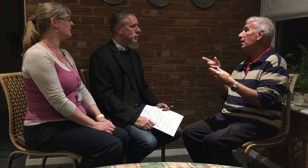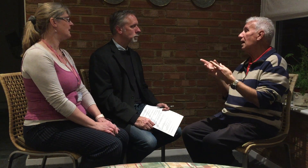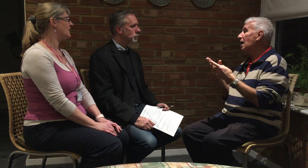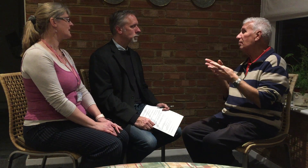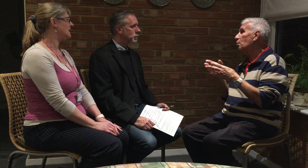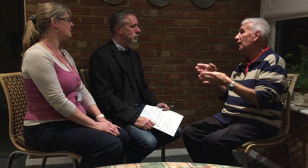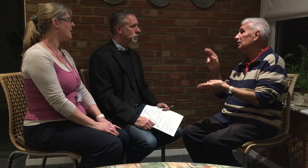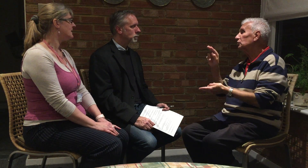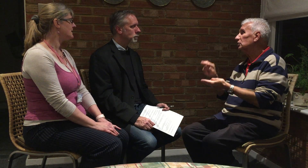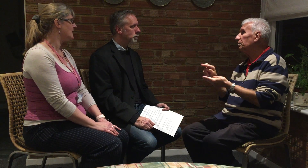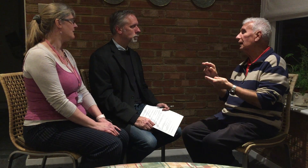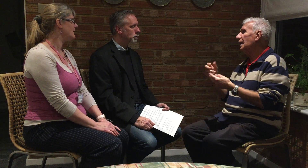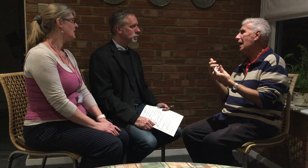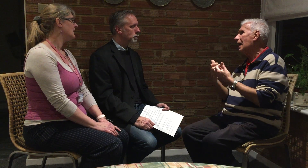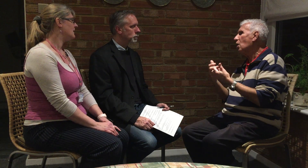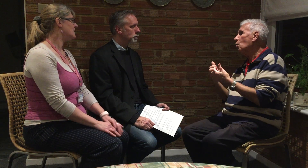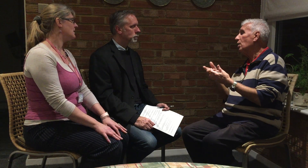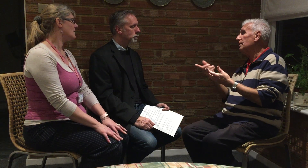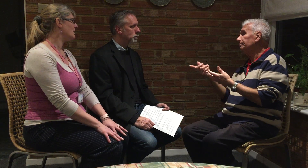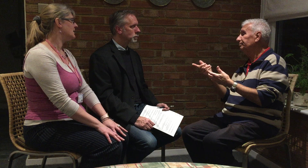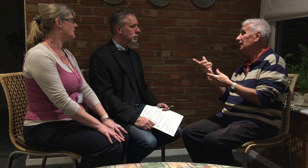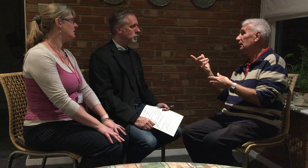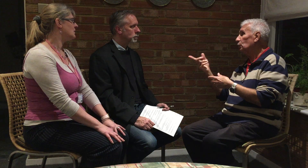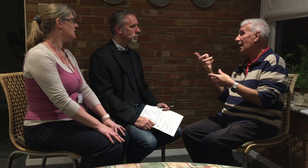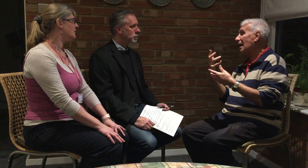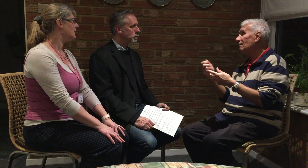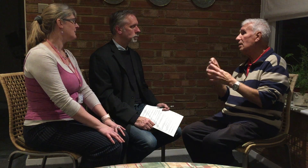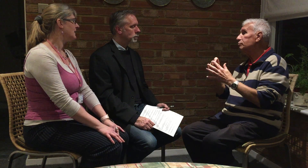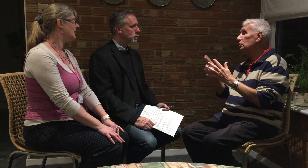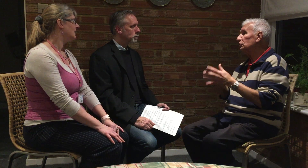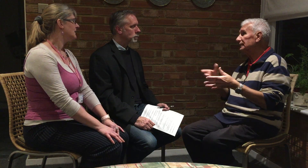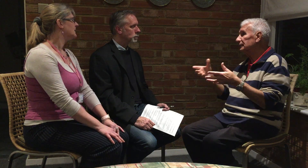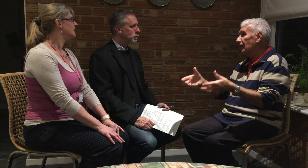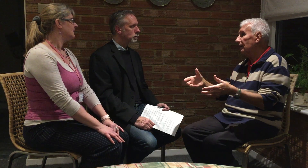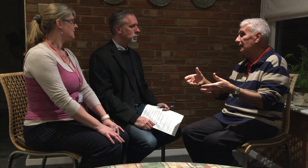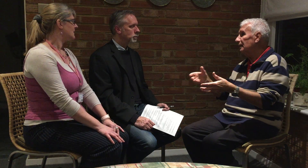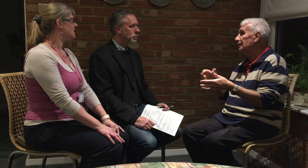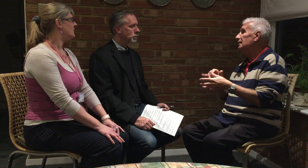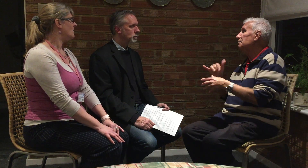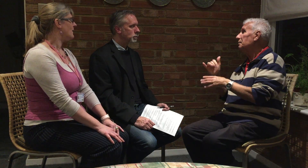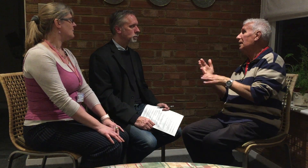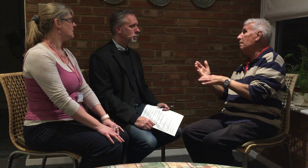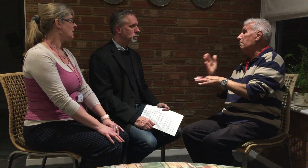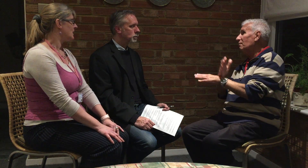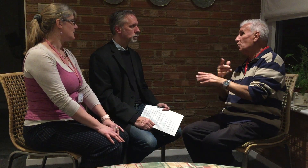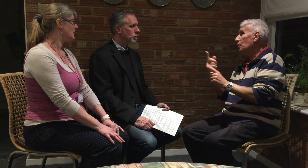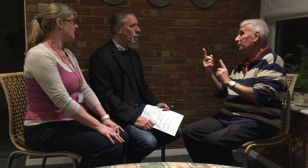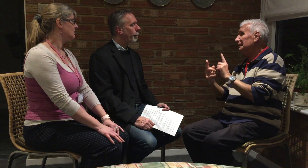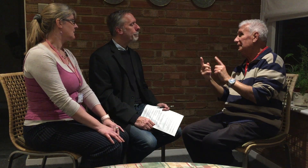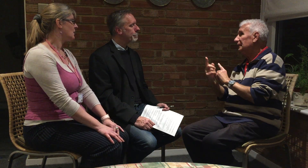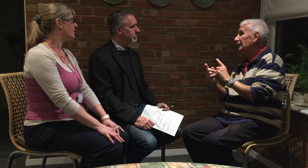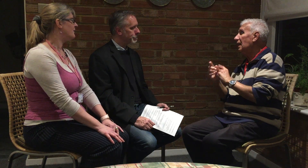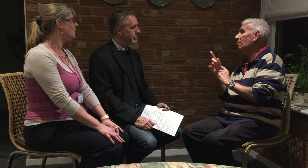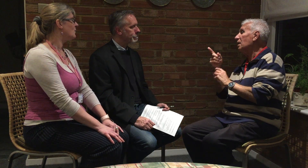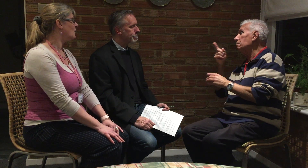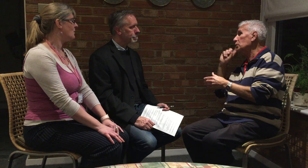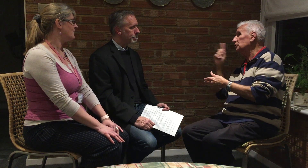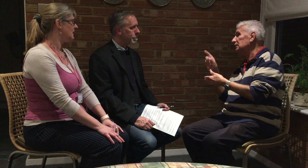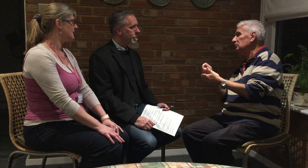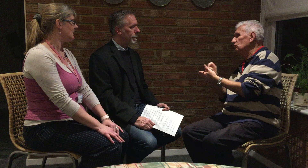If that's expensive, there is another way to do it cheaper, maybe. Because if you have a projector, so before the